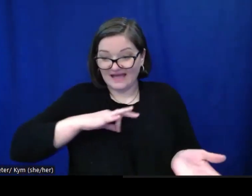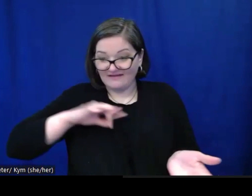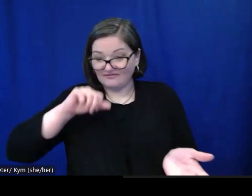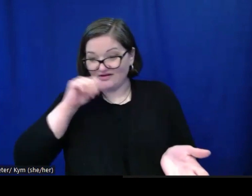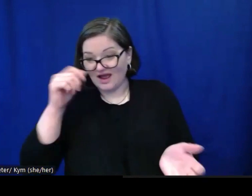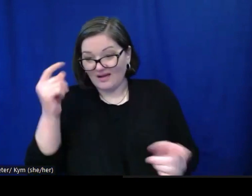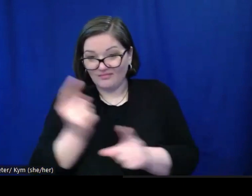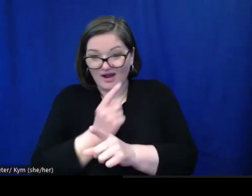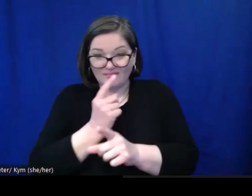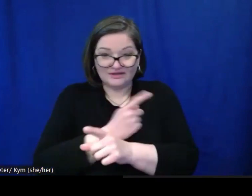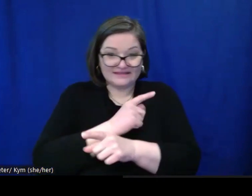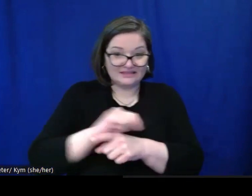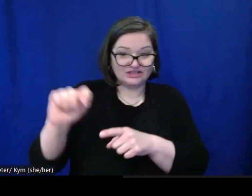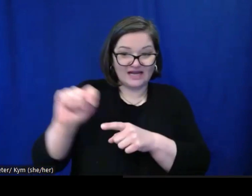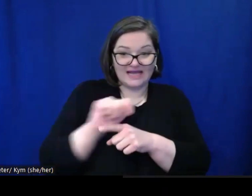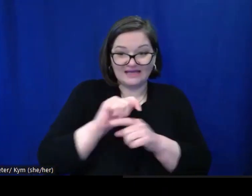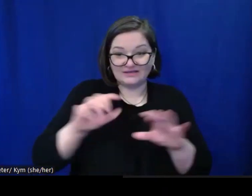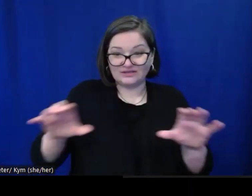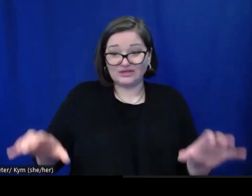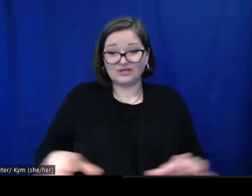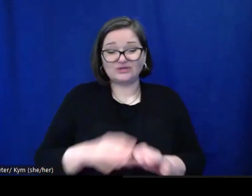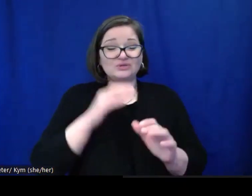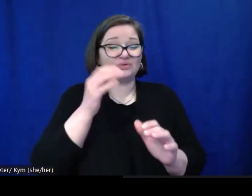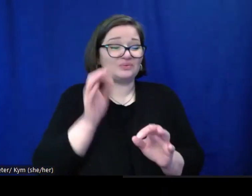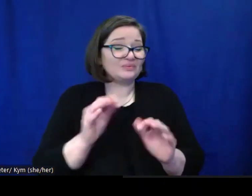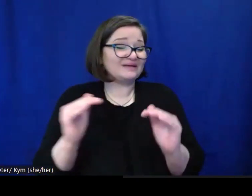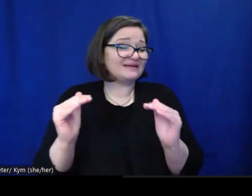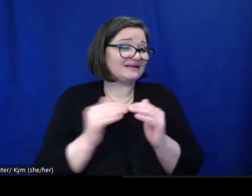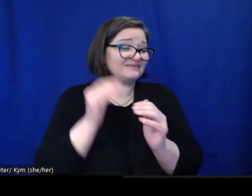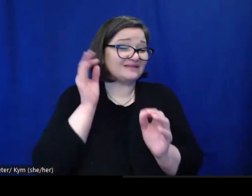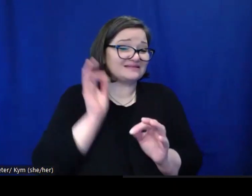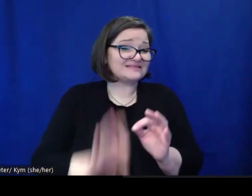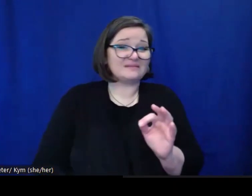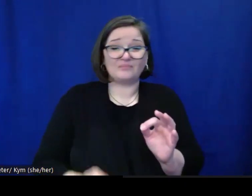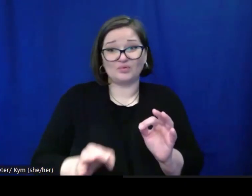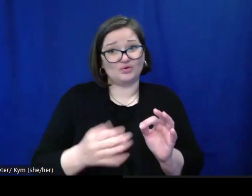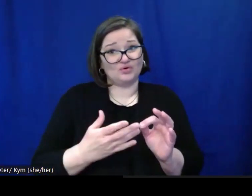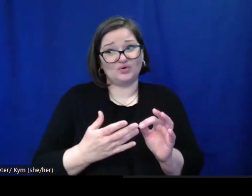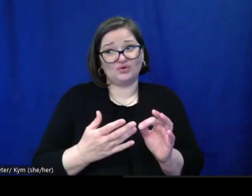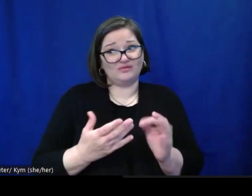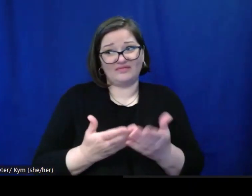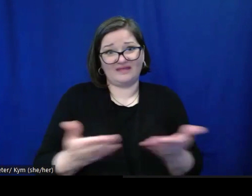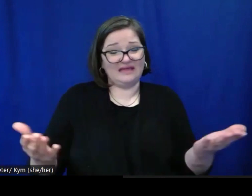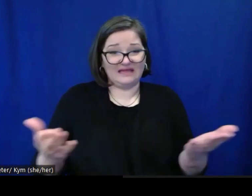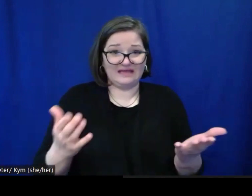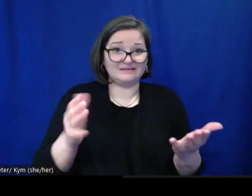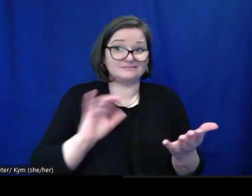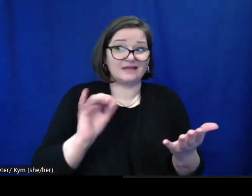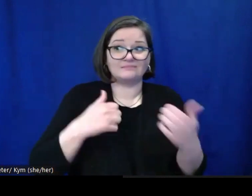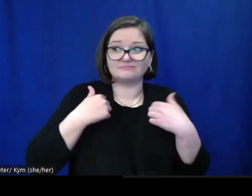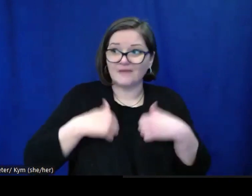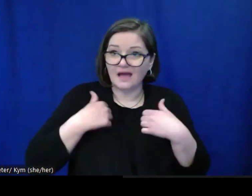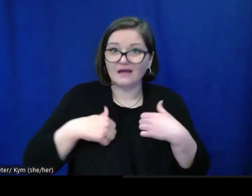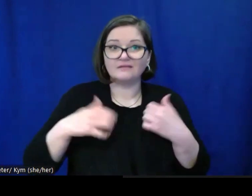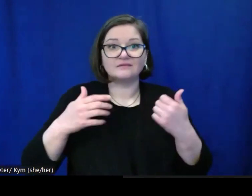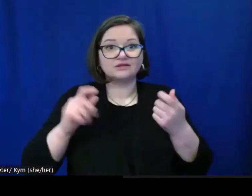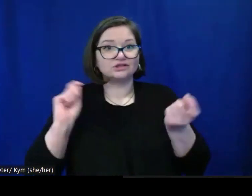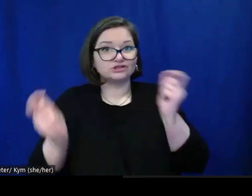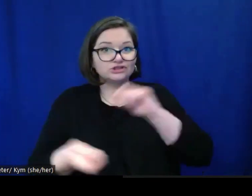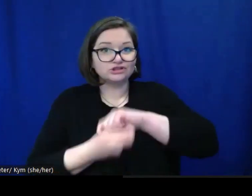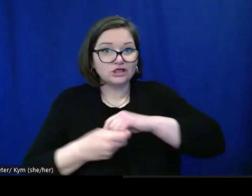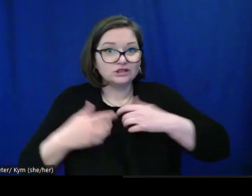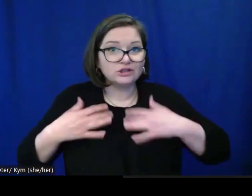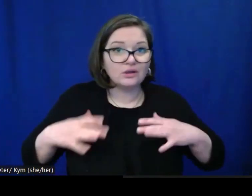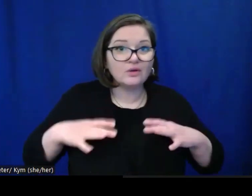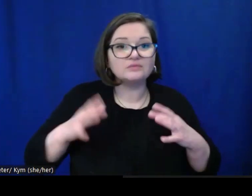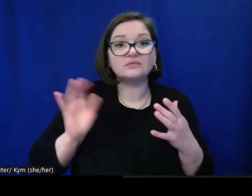trained to do even the most simple task of bathing, changing. I